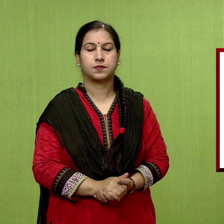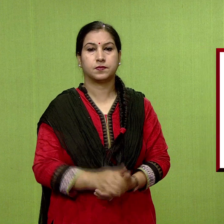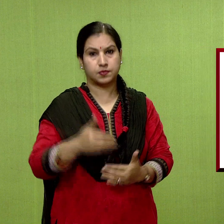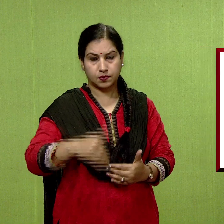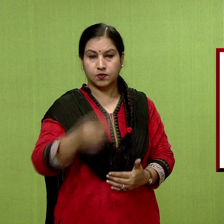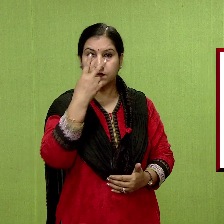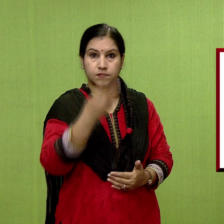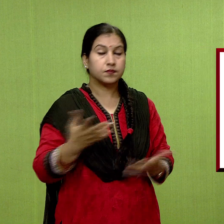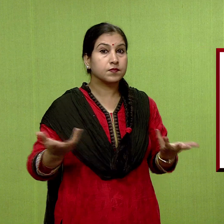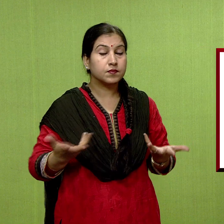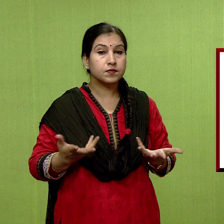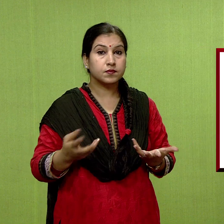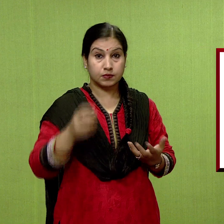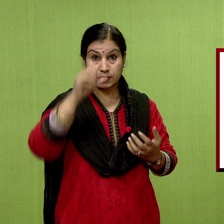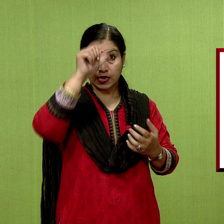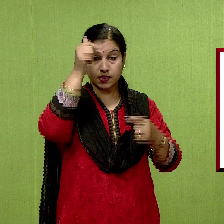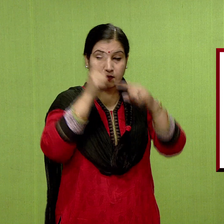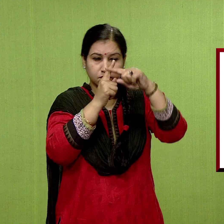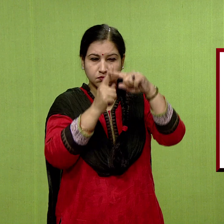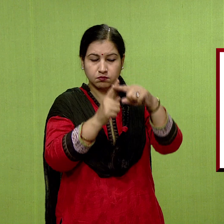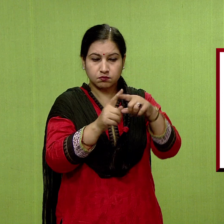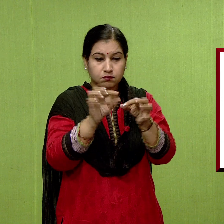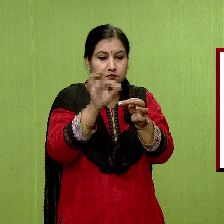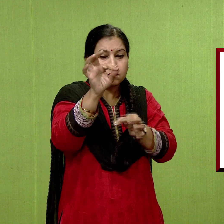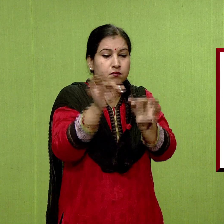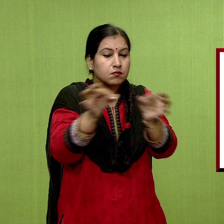Now let us understand the extent of India.